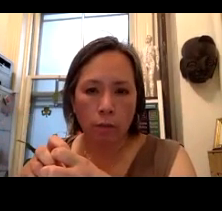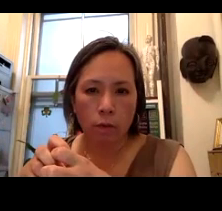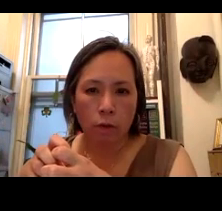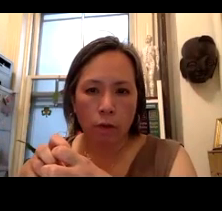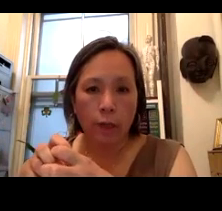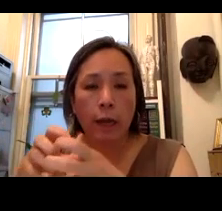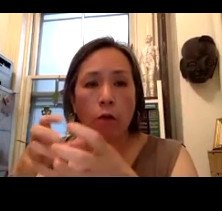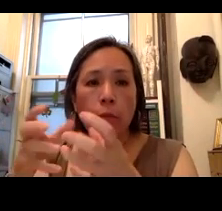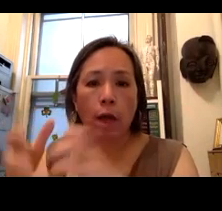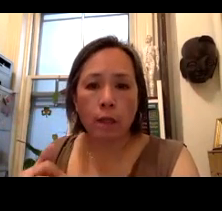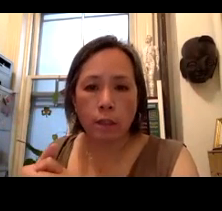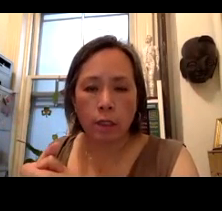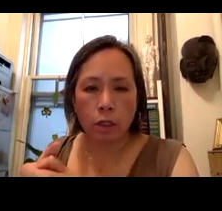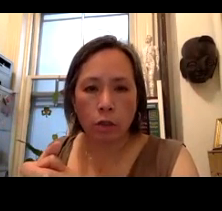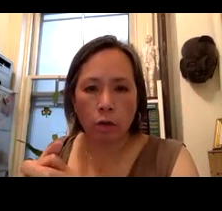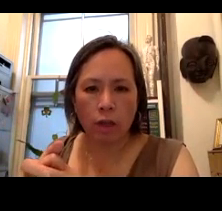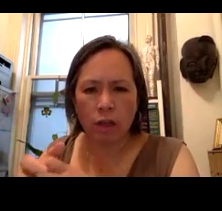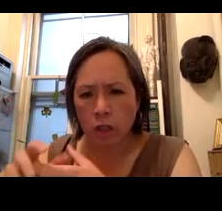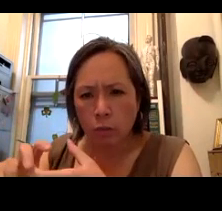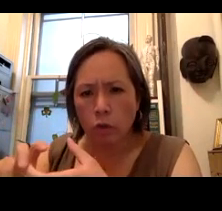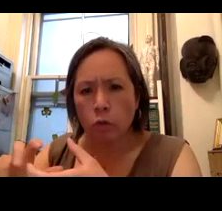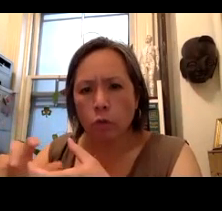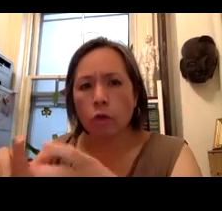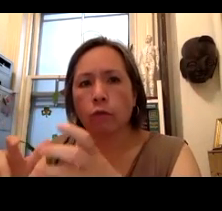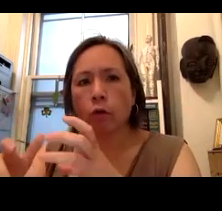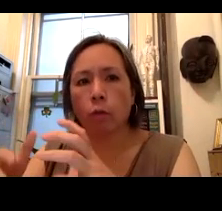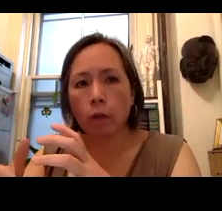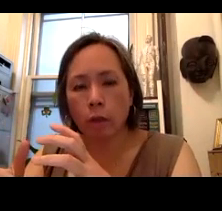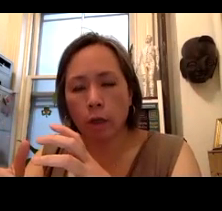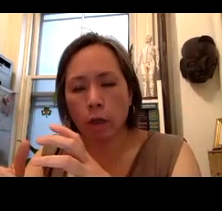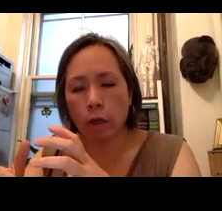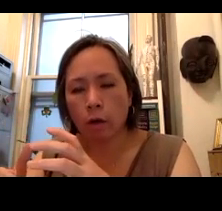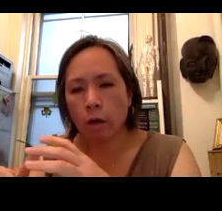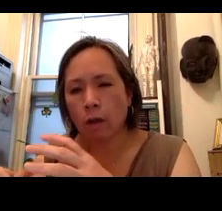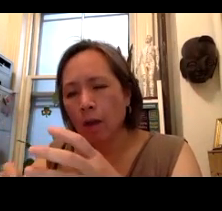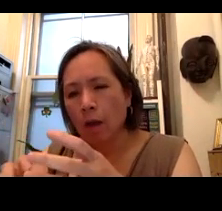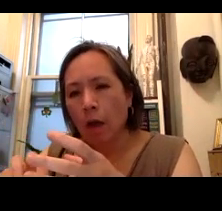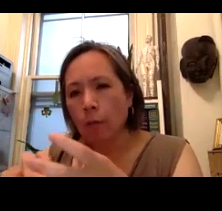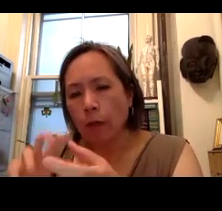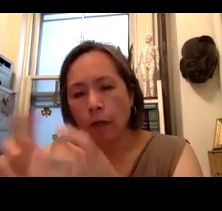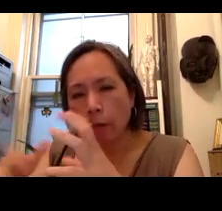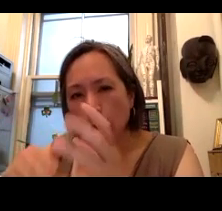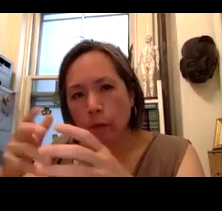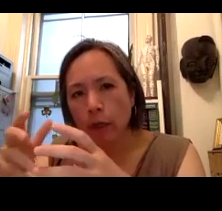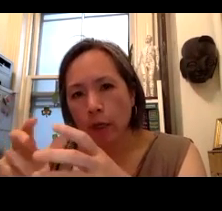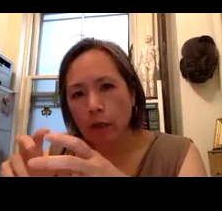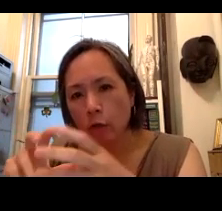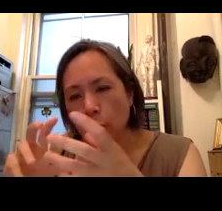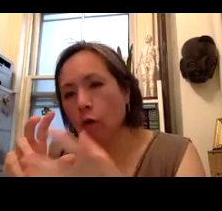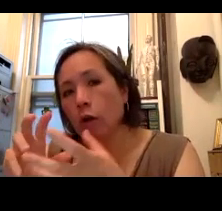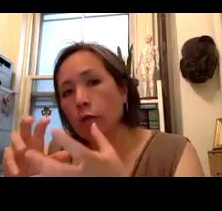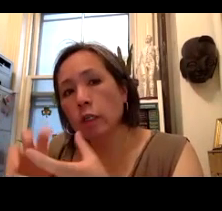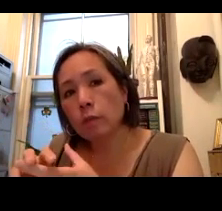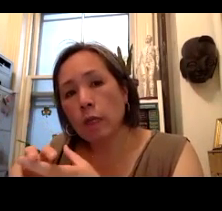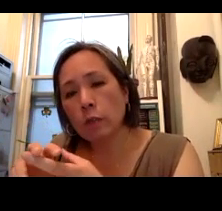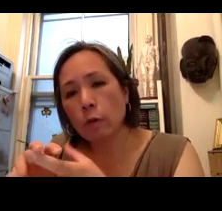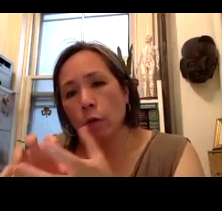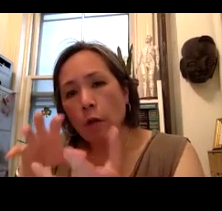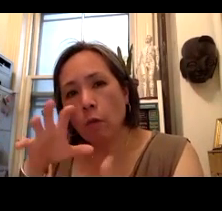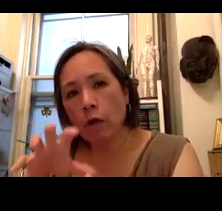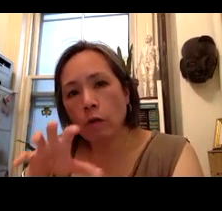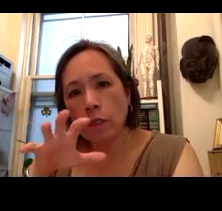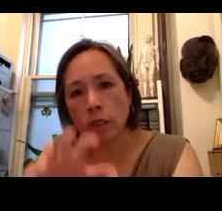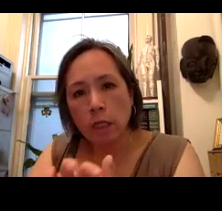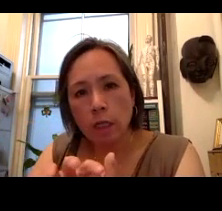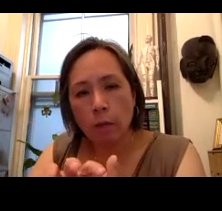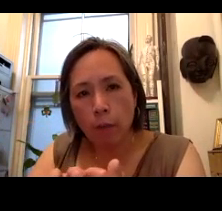other. Right? They counterbalance each other. And there's this mutual convertibility. Right? I'm not going to be able to get into what all of this means, but